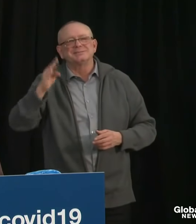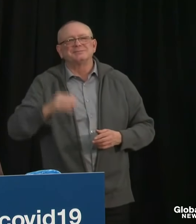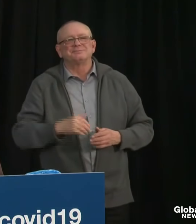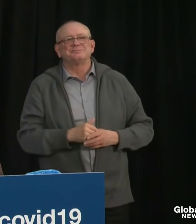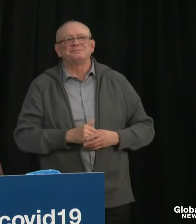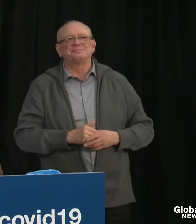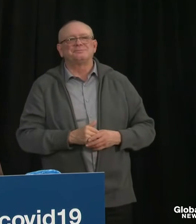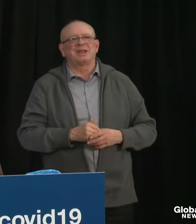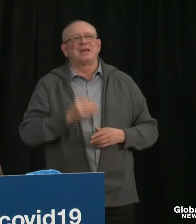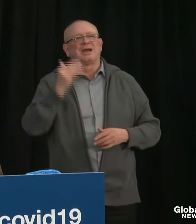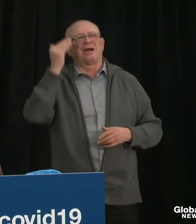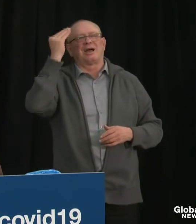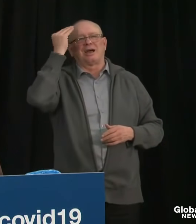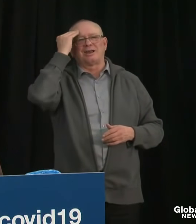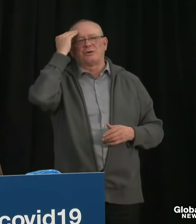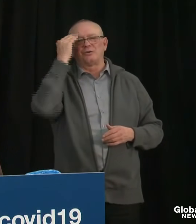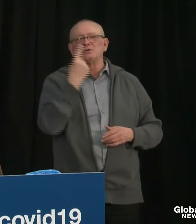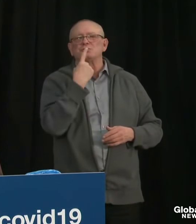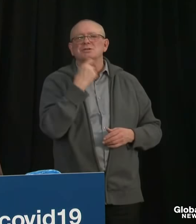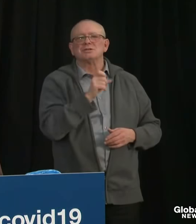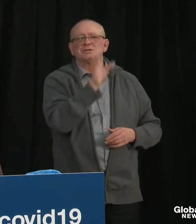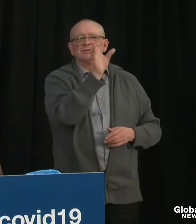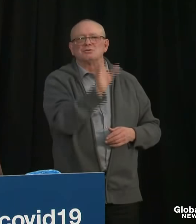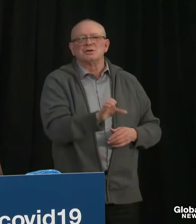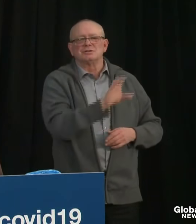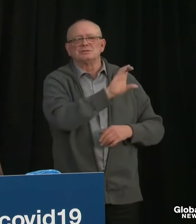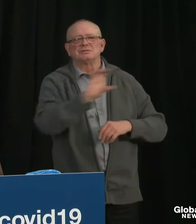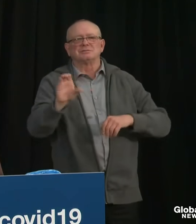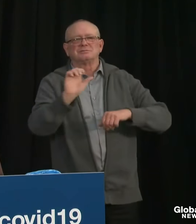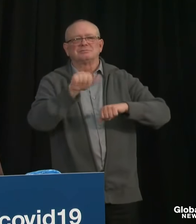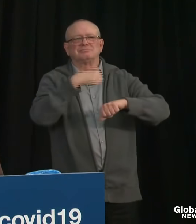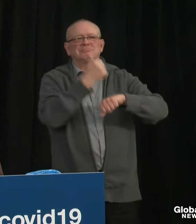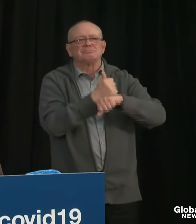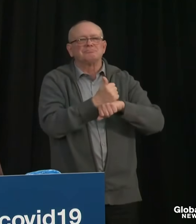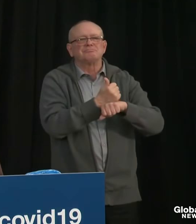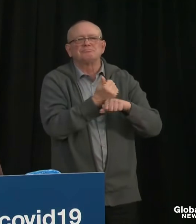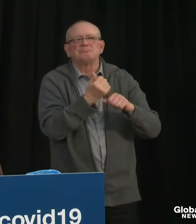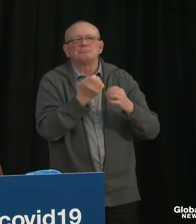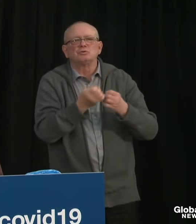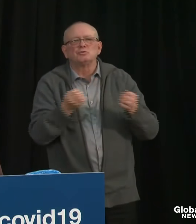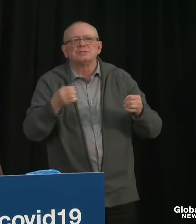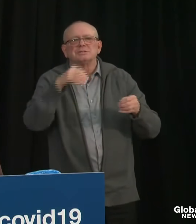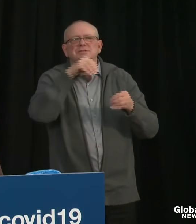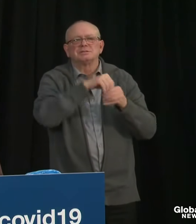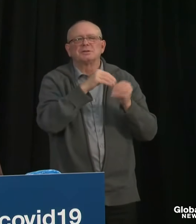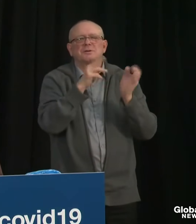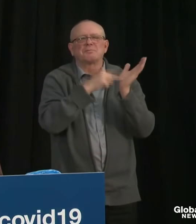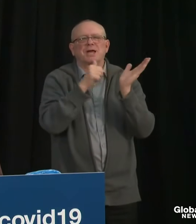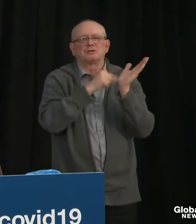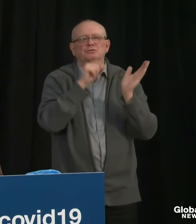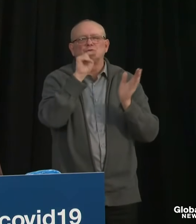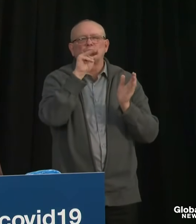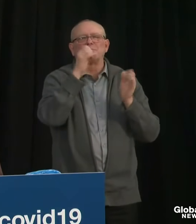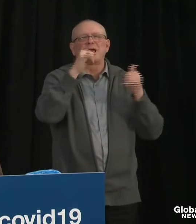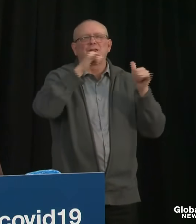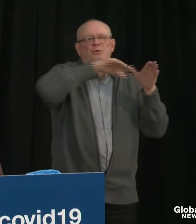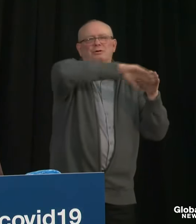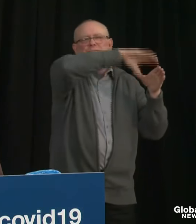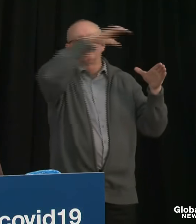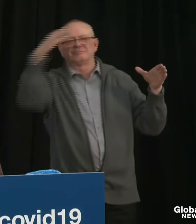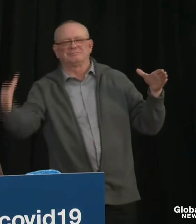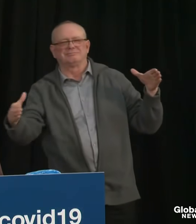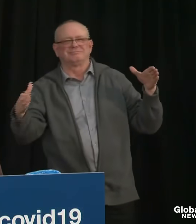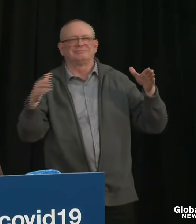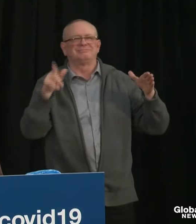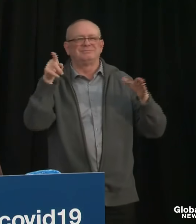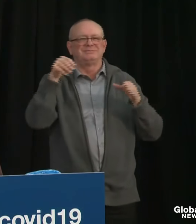setting up equipment in the field hospital mobile medical unit inside the Butterdome next week. So have staff been assigned to the Butterdome yet? And